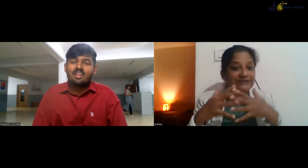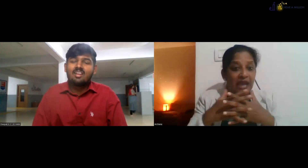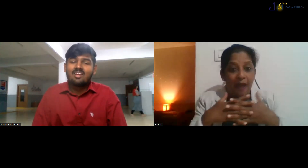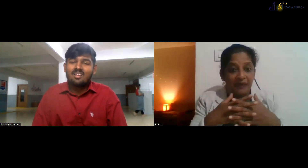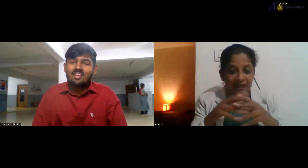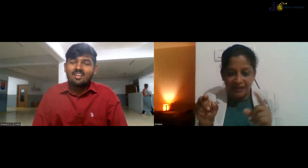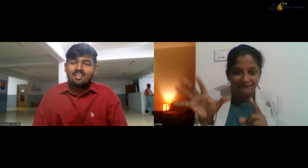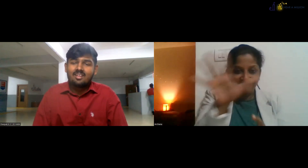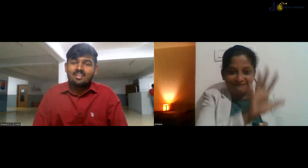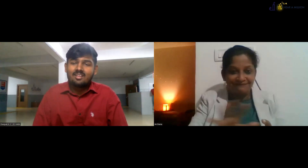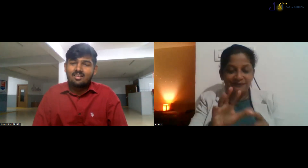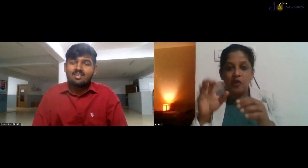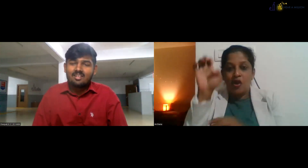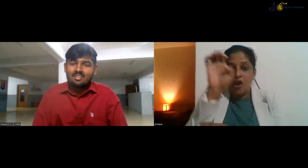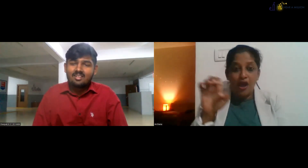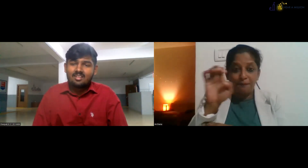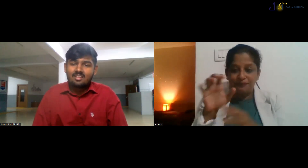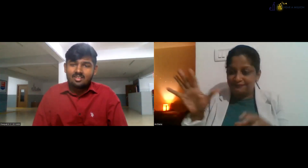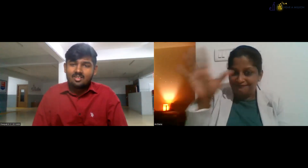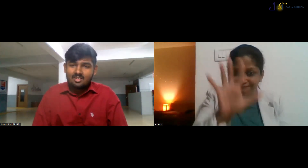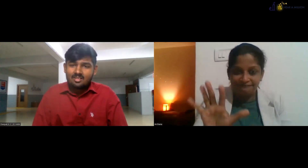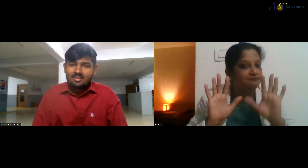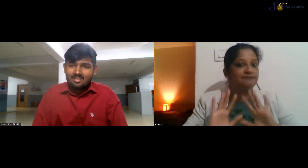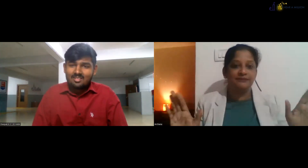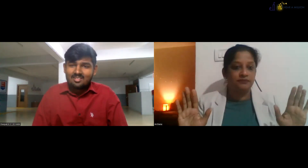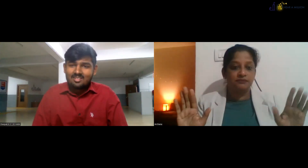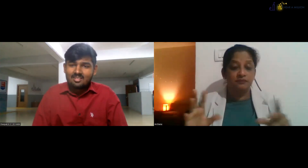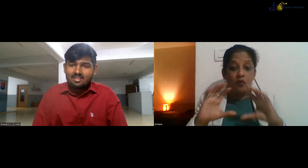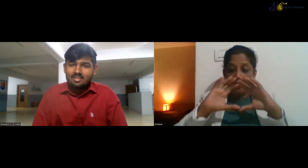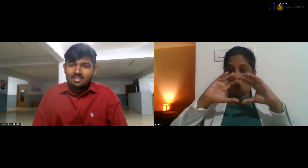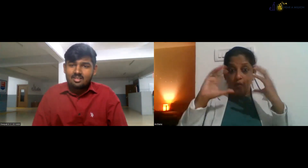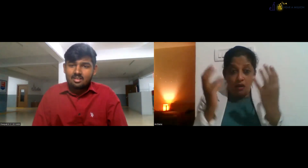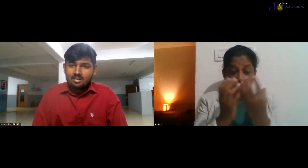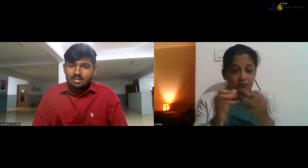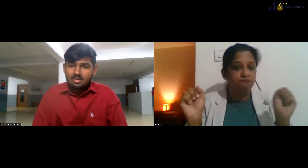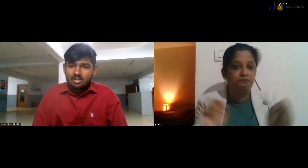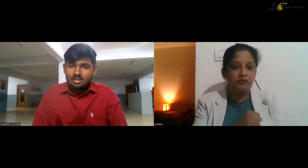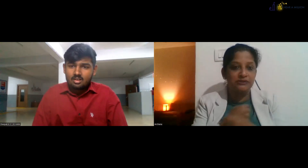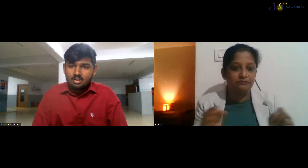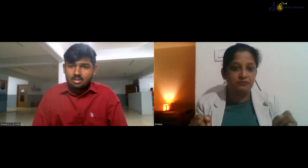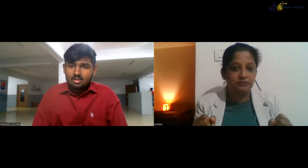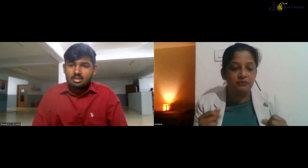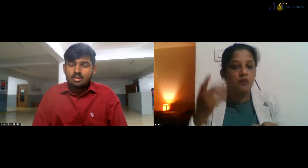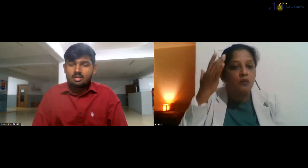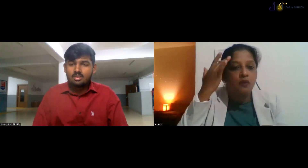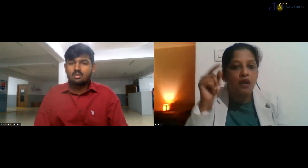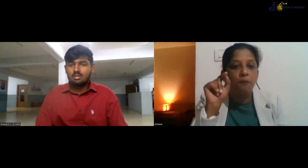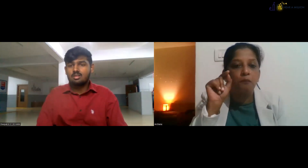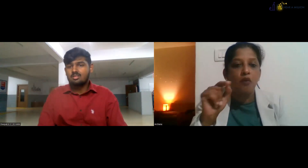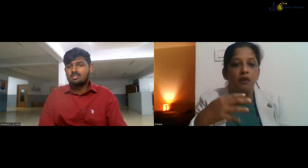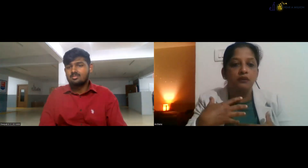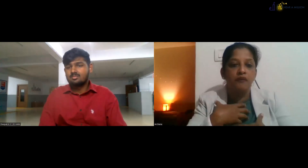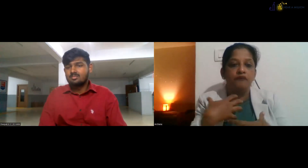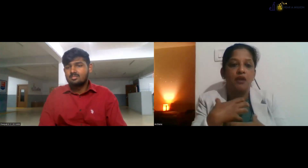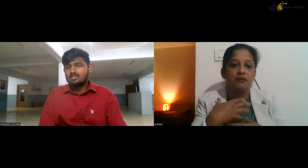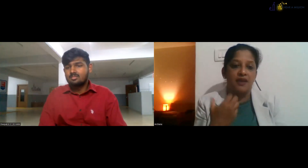I can ride a bike from Bangalore to Delhi. So in Europe also, we see that they in people around the